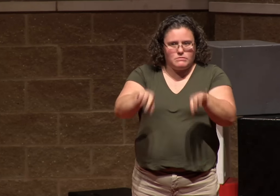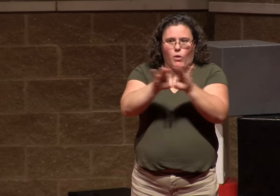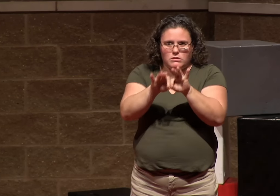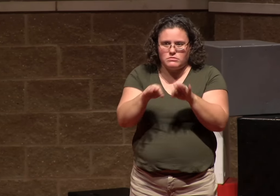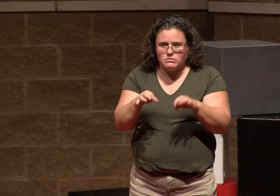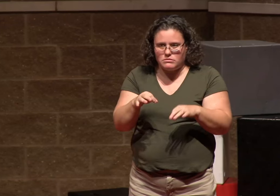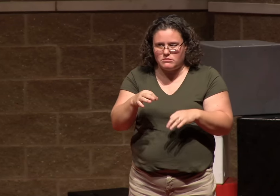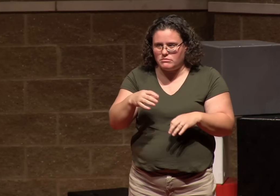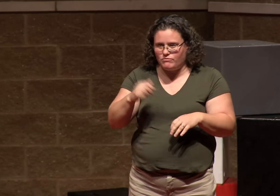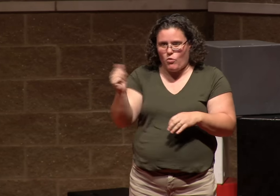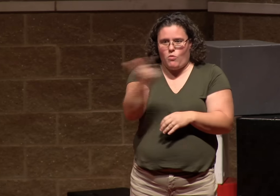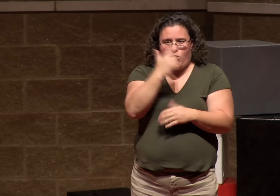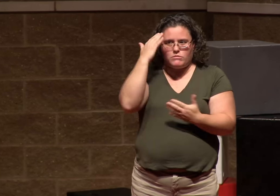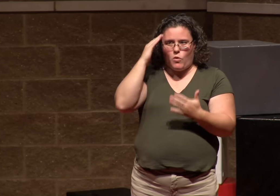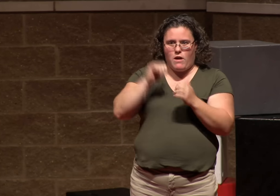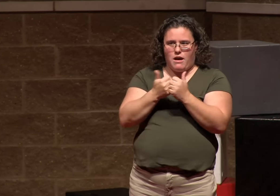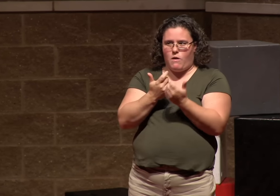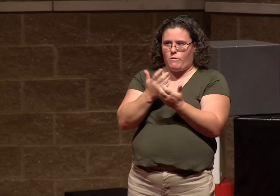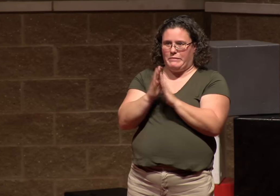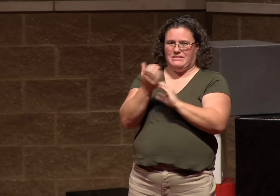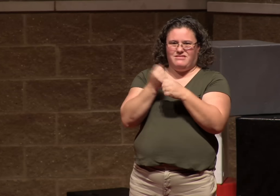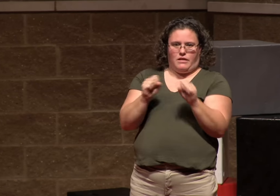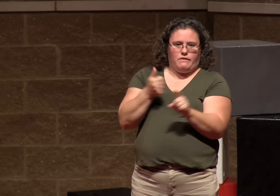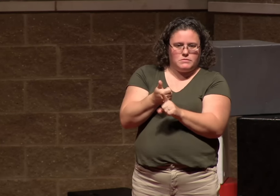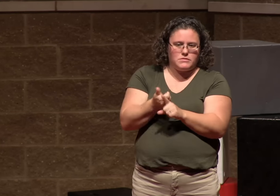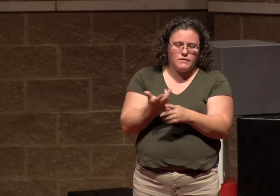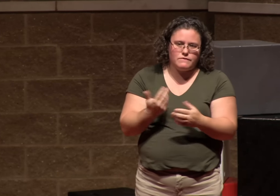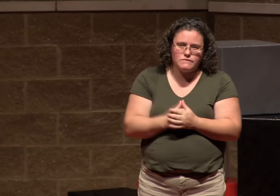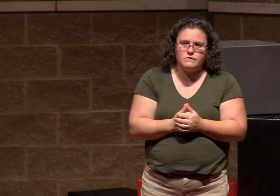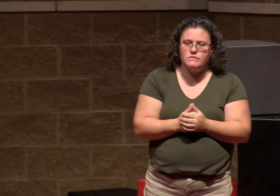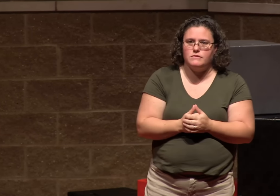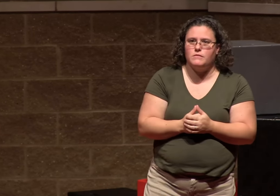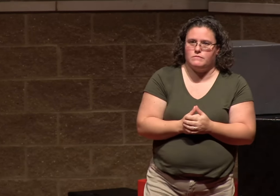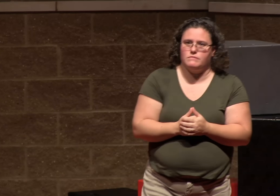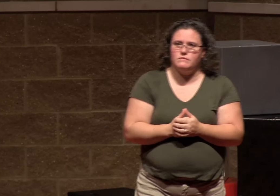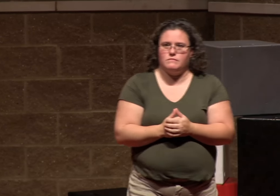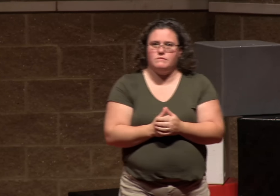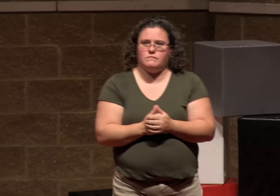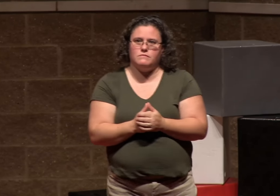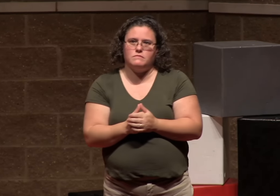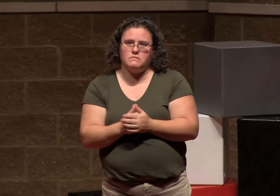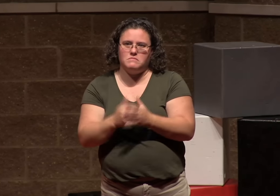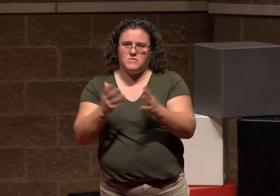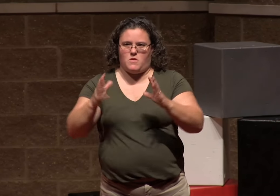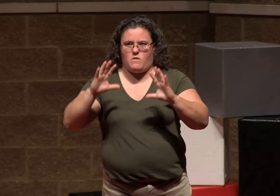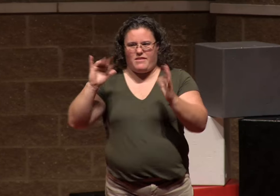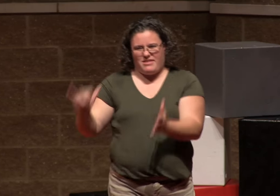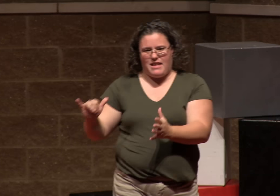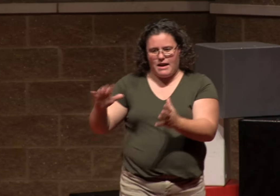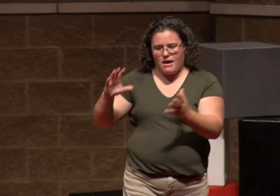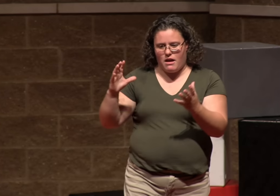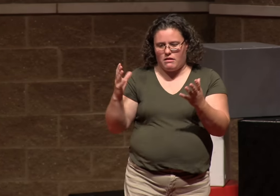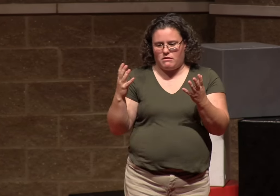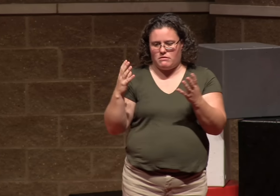sign, you know, in that language, and then the deaf community would know how to be safe.